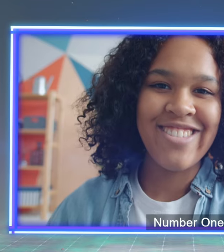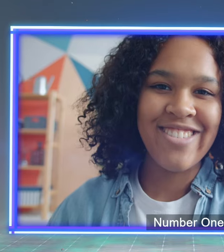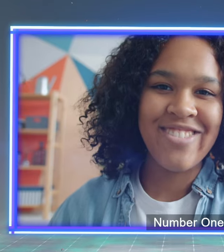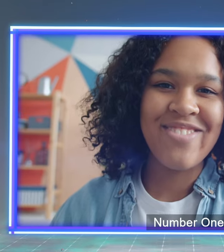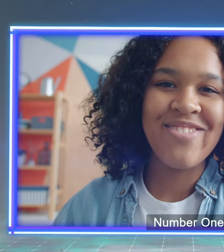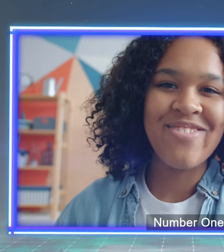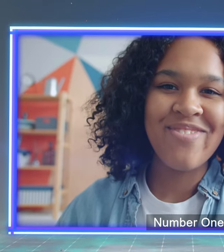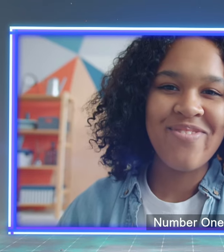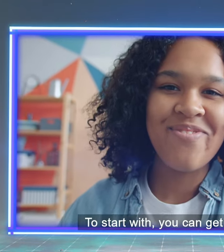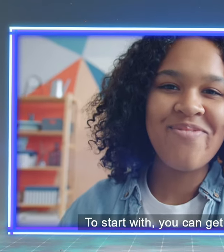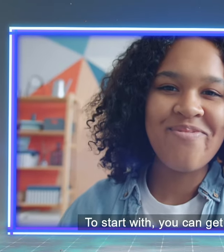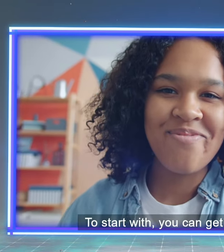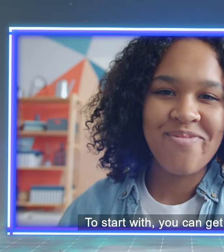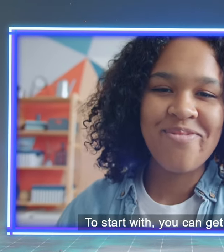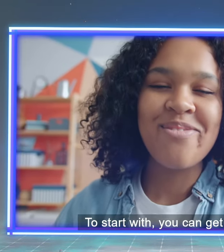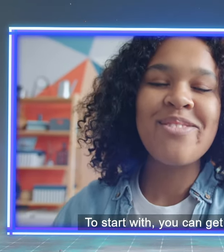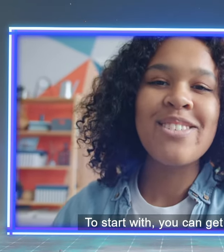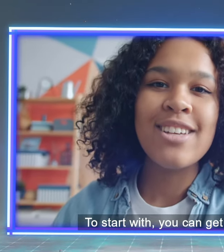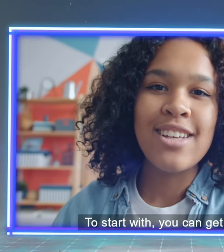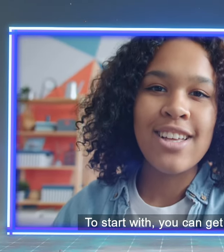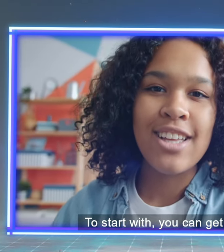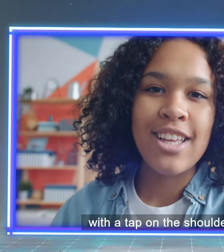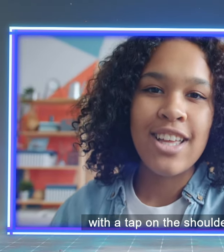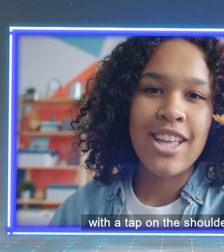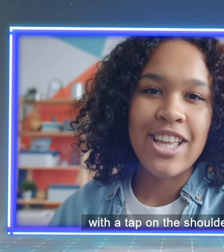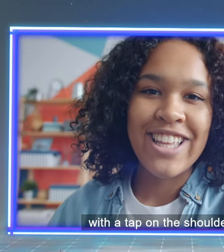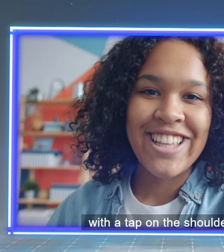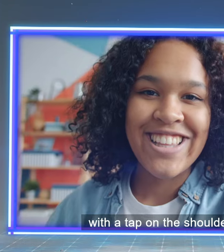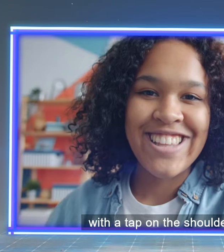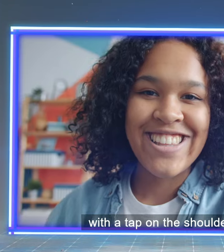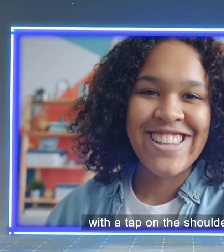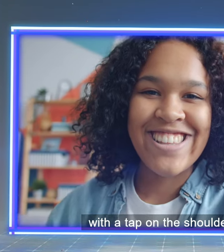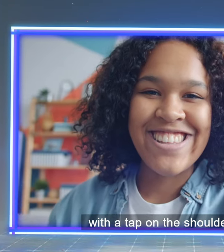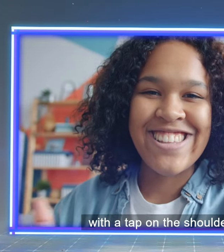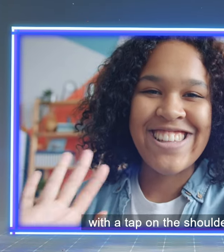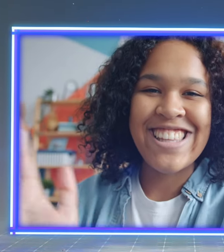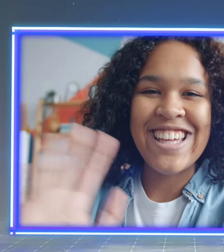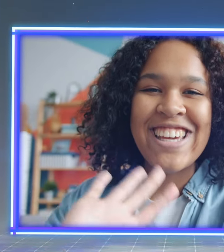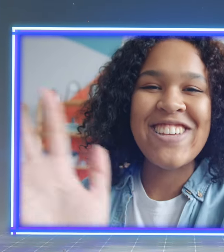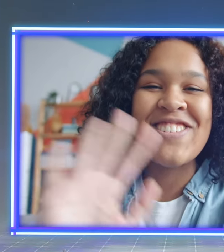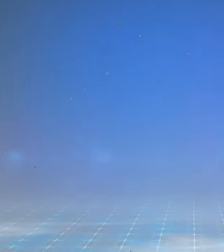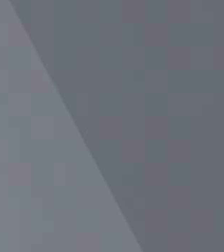Number one, to start with you can get our attention with a tap on the shoulder or a wave.